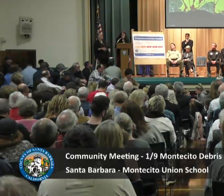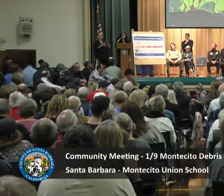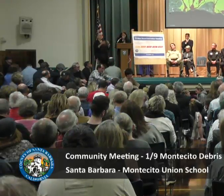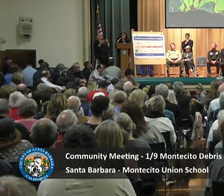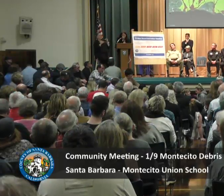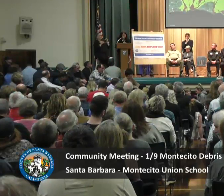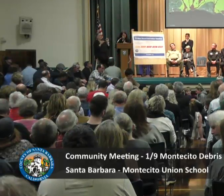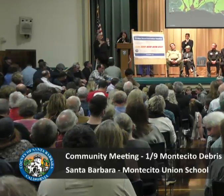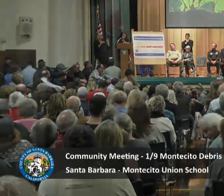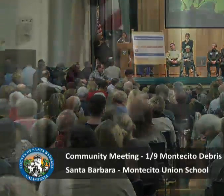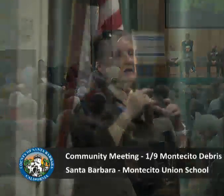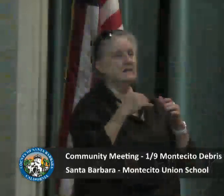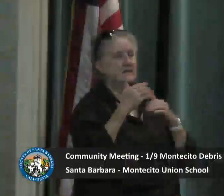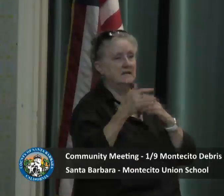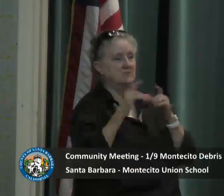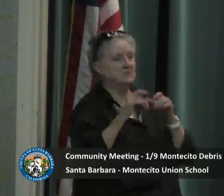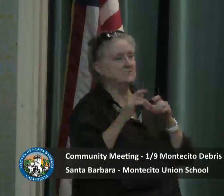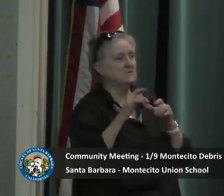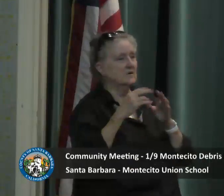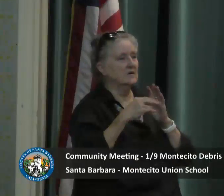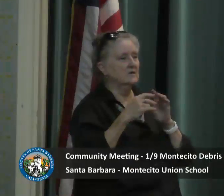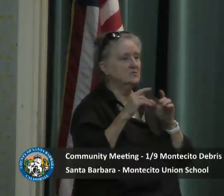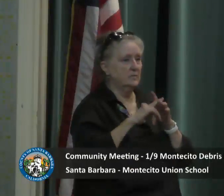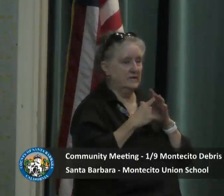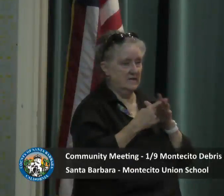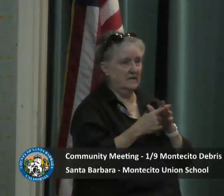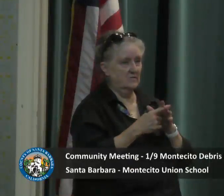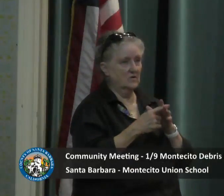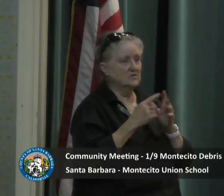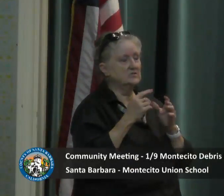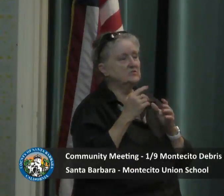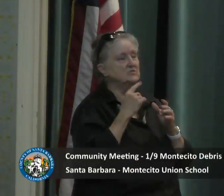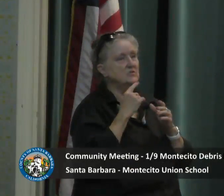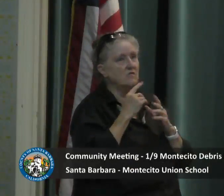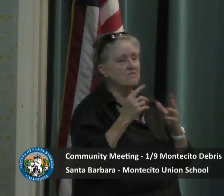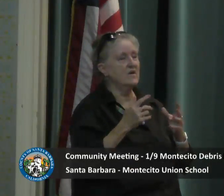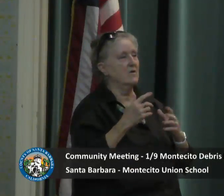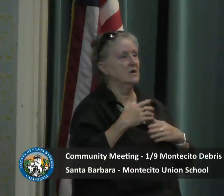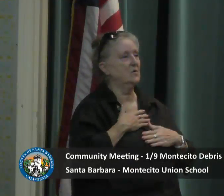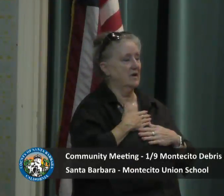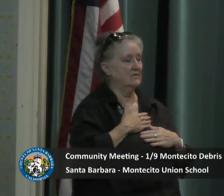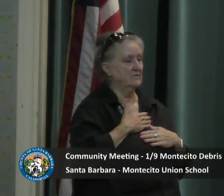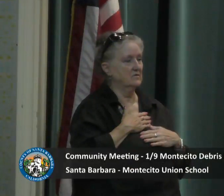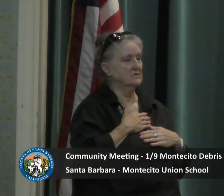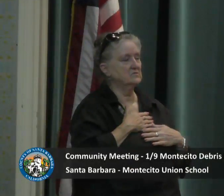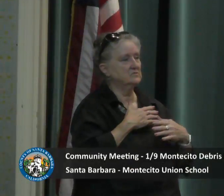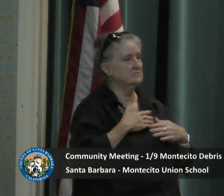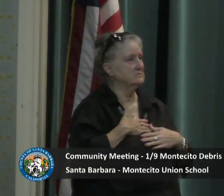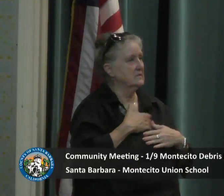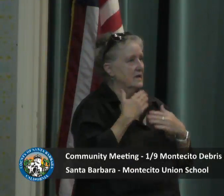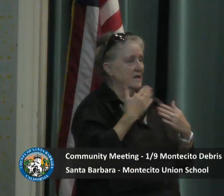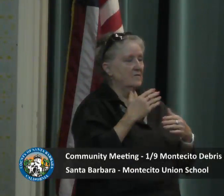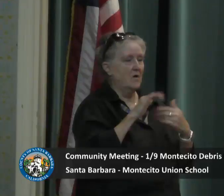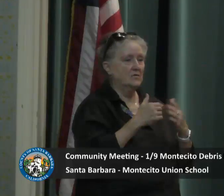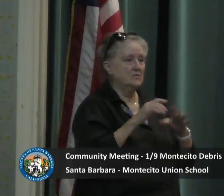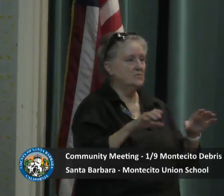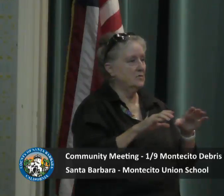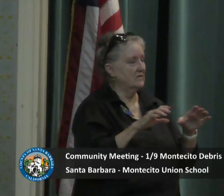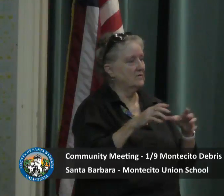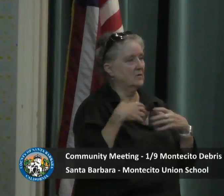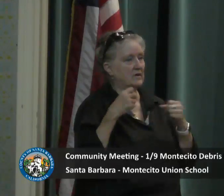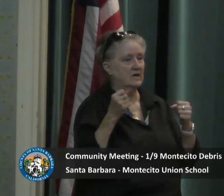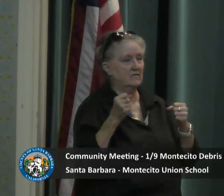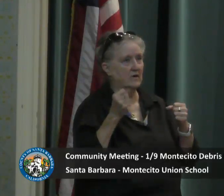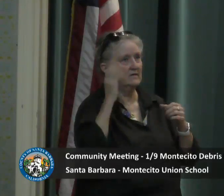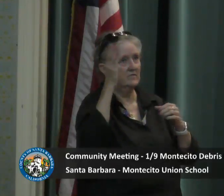The next question is, and I'll read it verbatim. To begin, we are so very grateful for all you are doing for us in recovery and future protection. Is